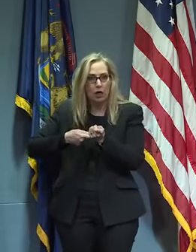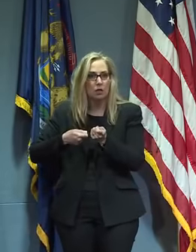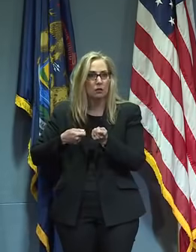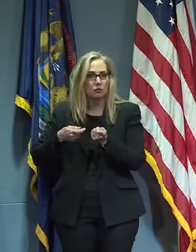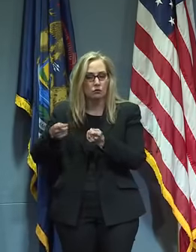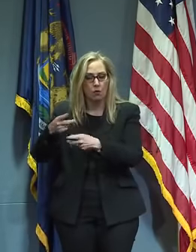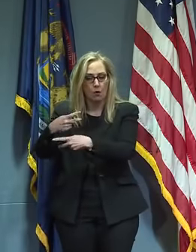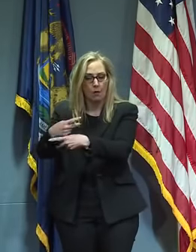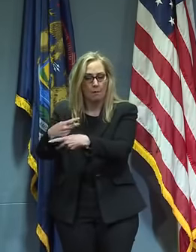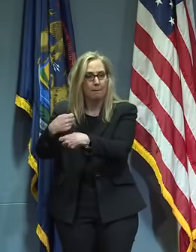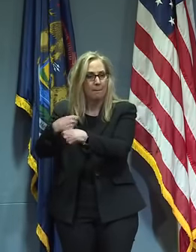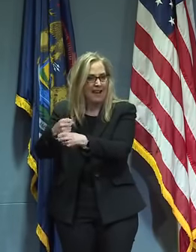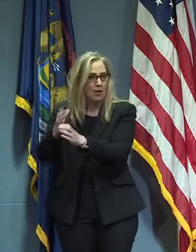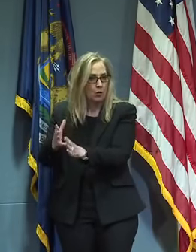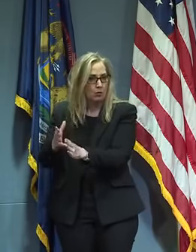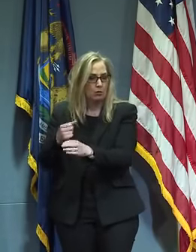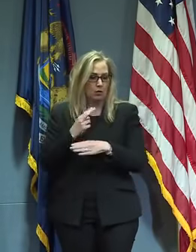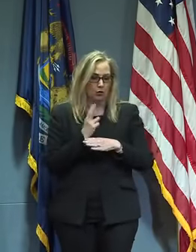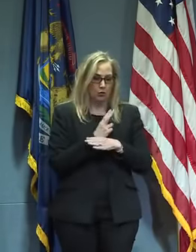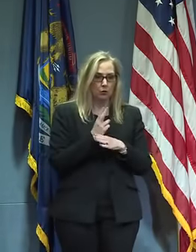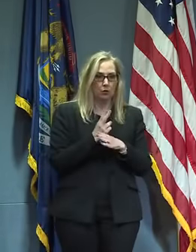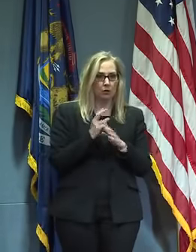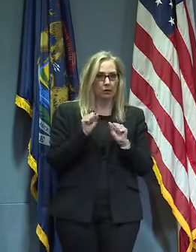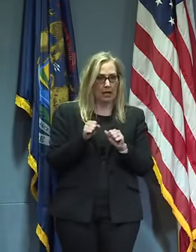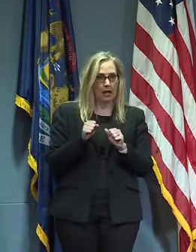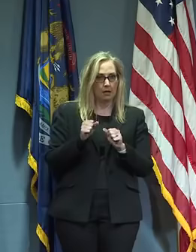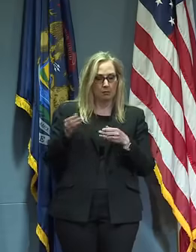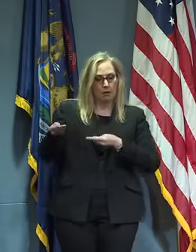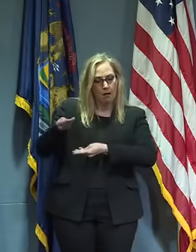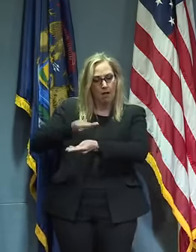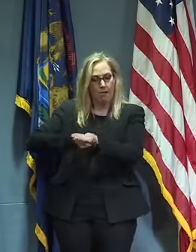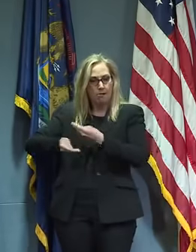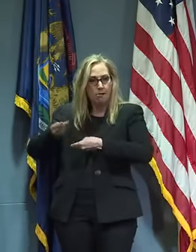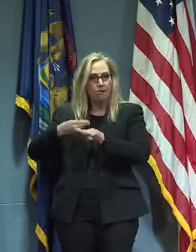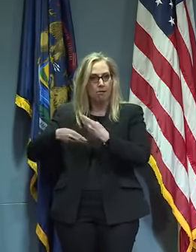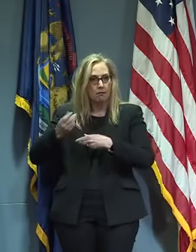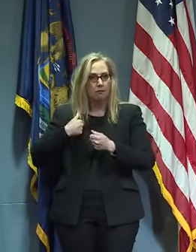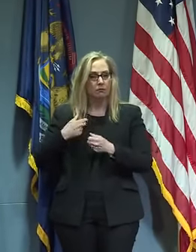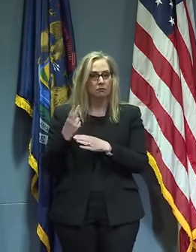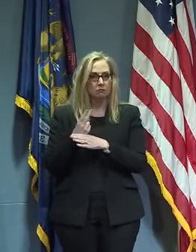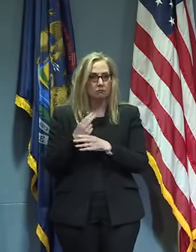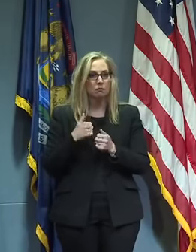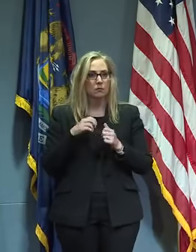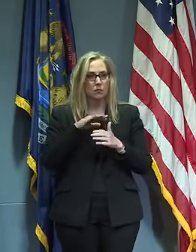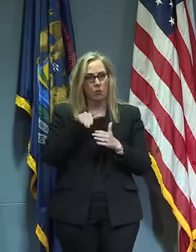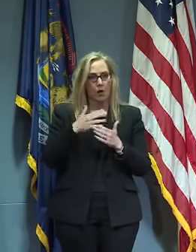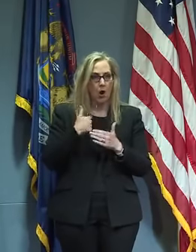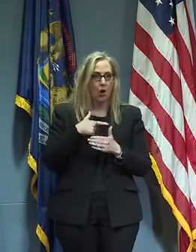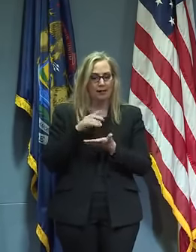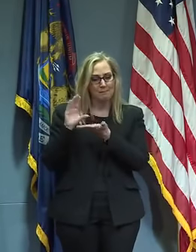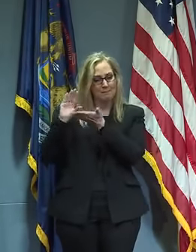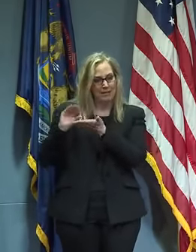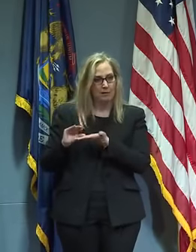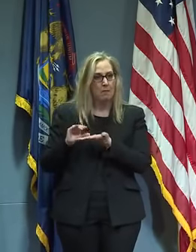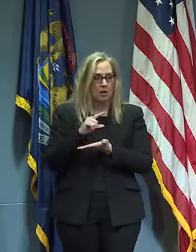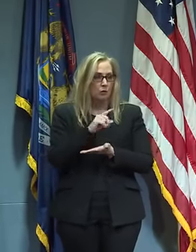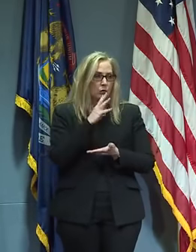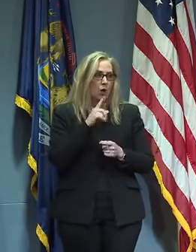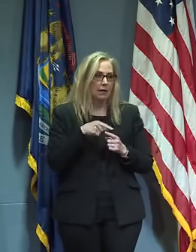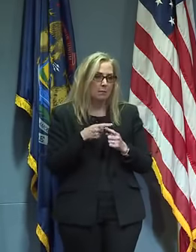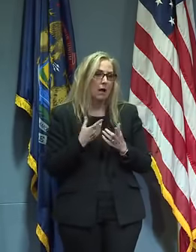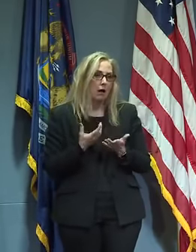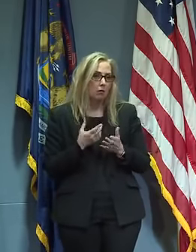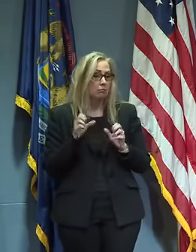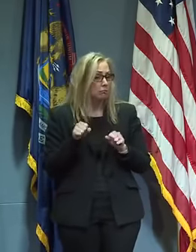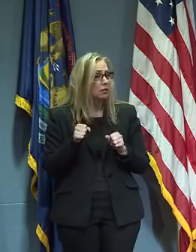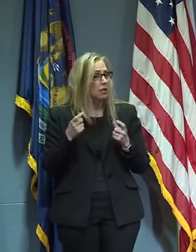the users of these face masks can be brought together so that we can minimize what you're talking about. And I think that